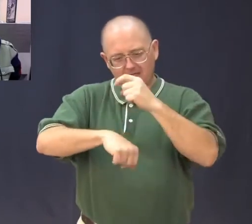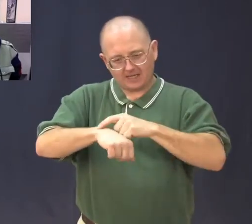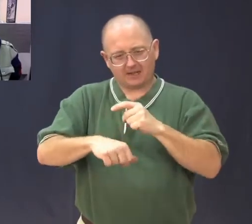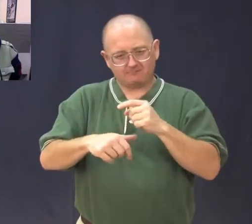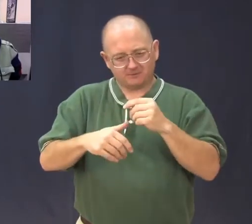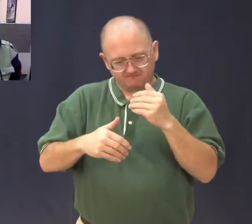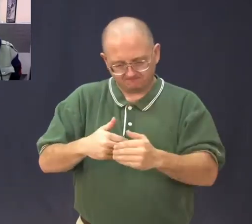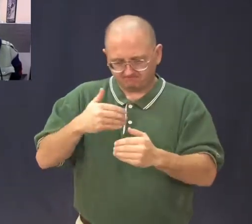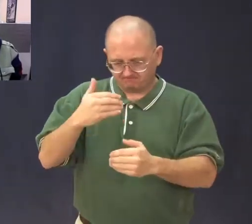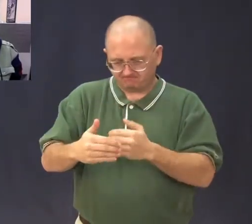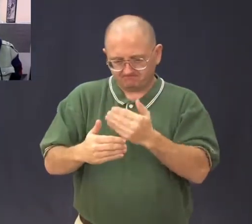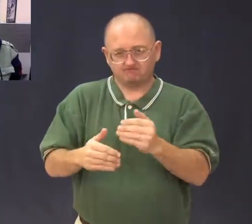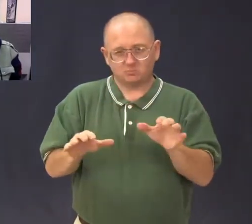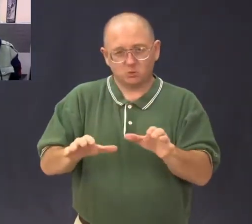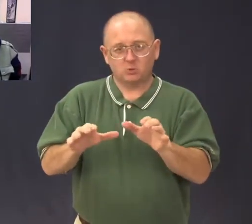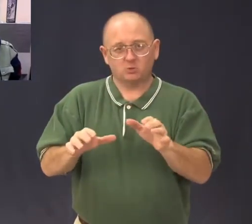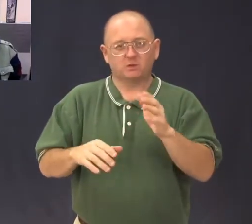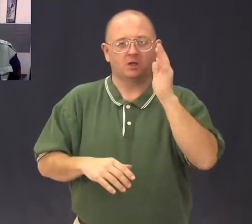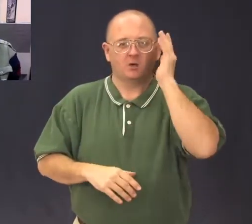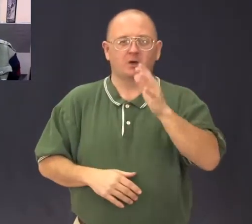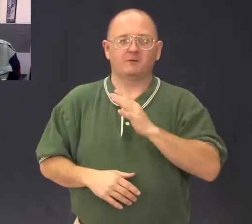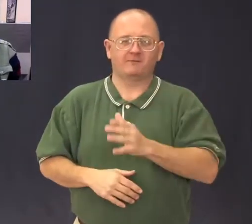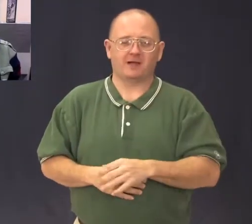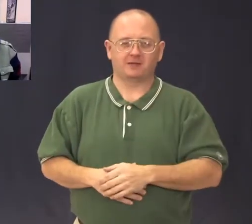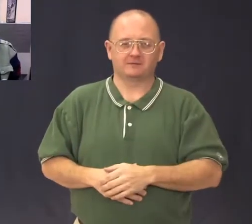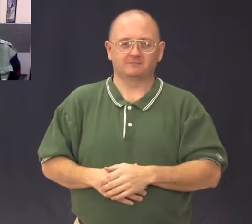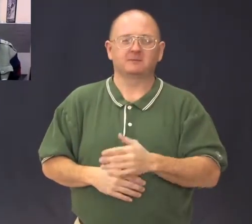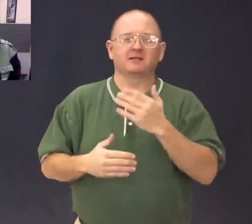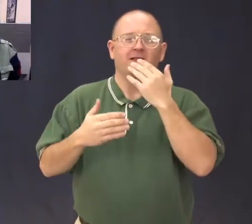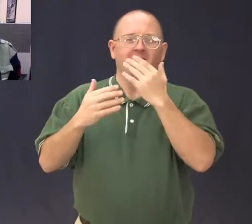going to continue to stay positive and take each day just one day at a